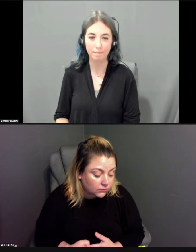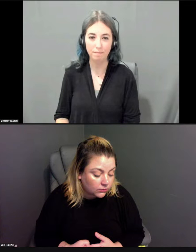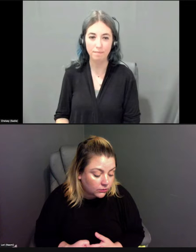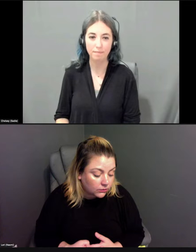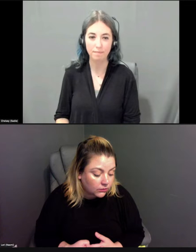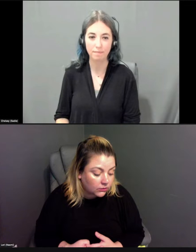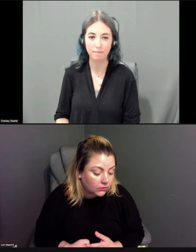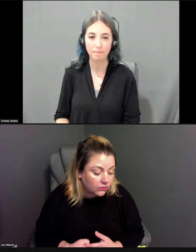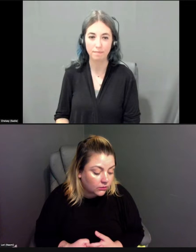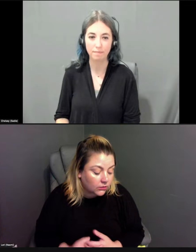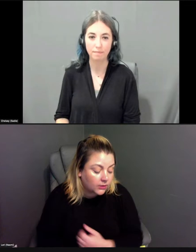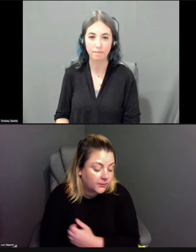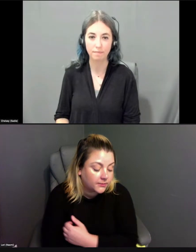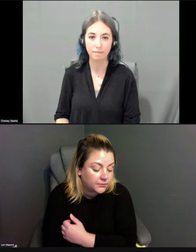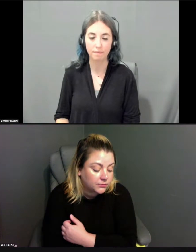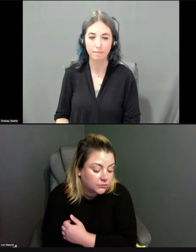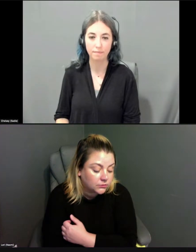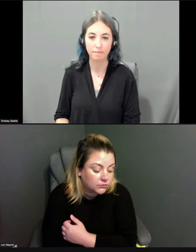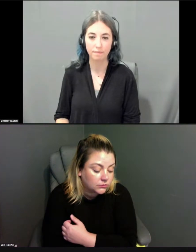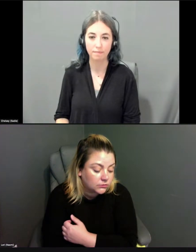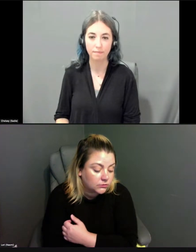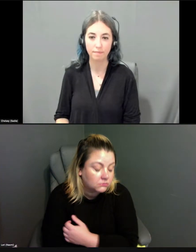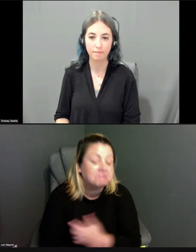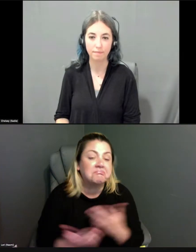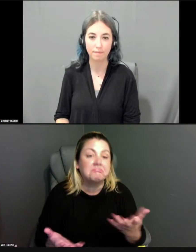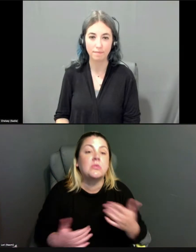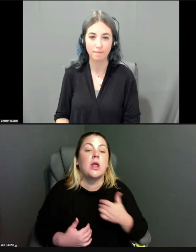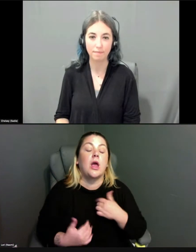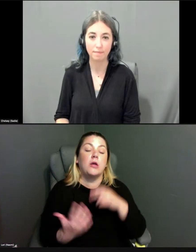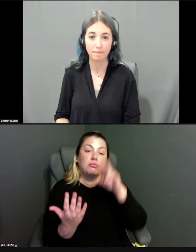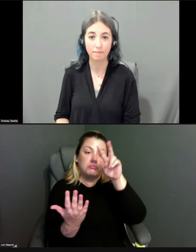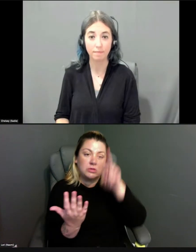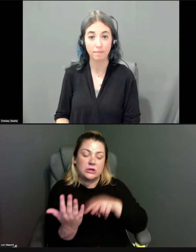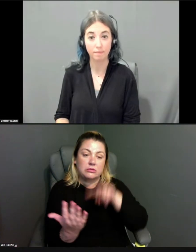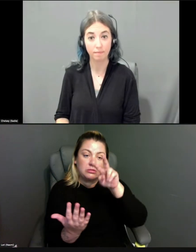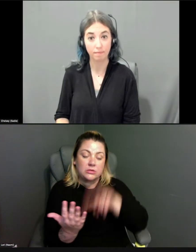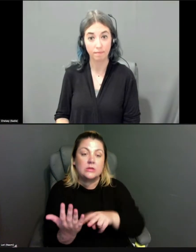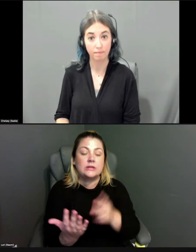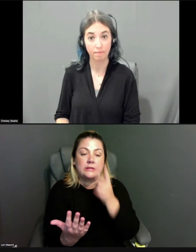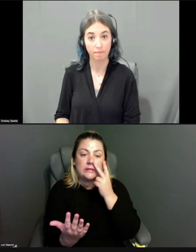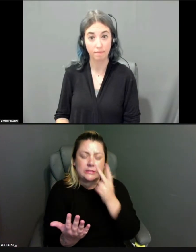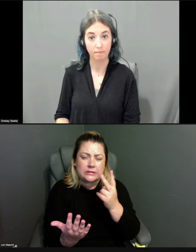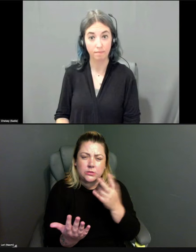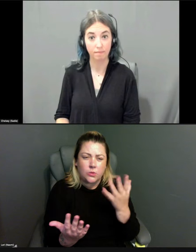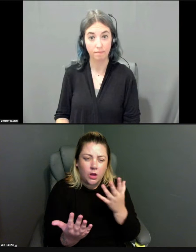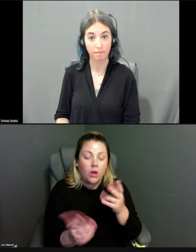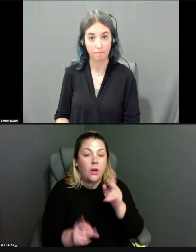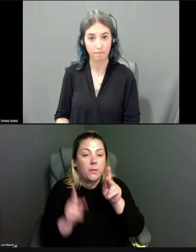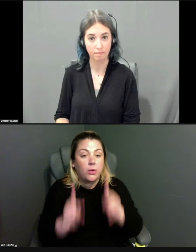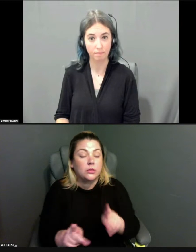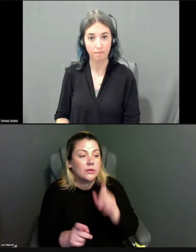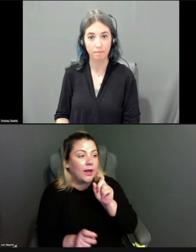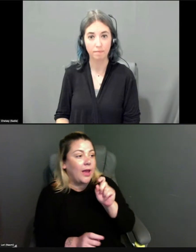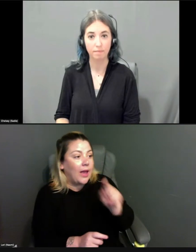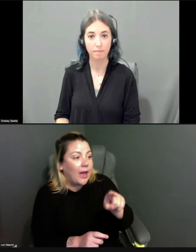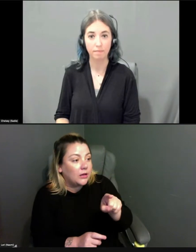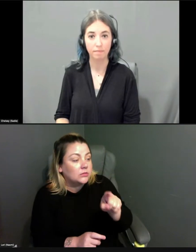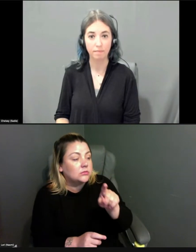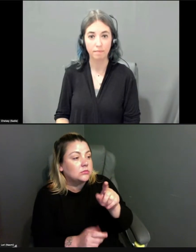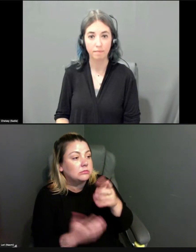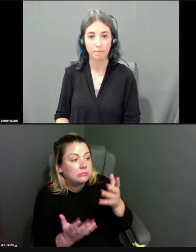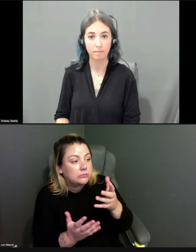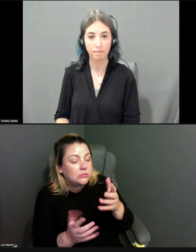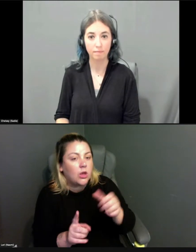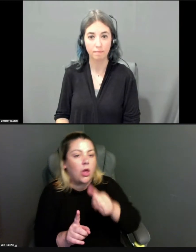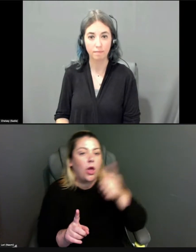asking a question, and other people would gang up on them basically and tell them how